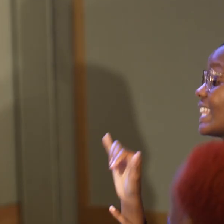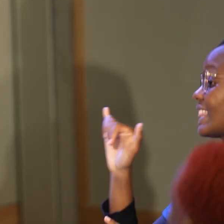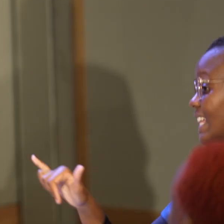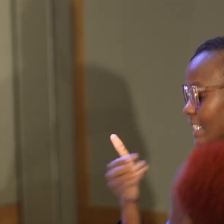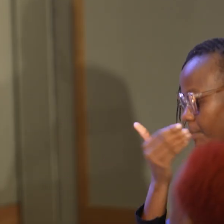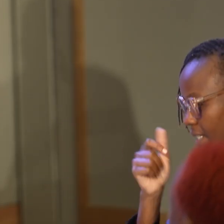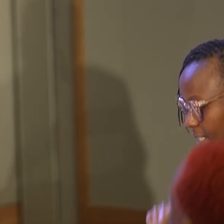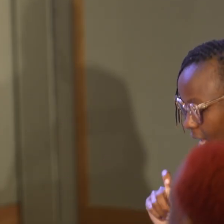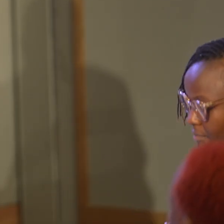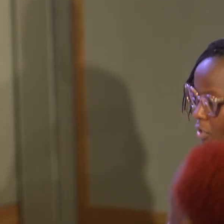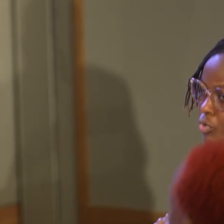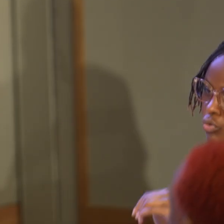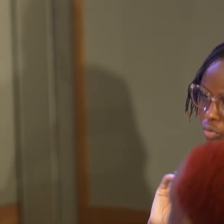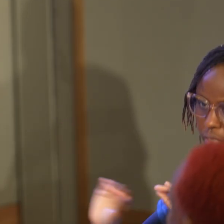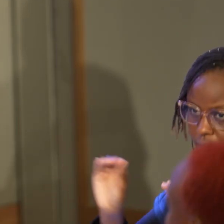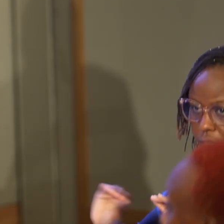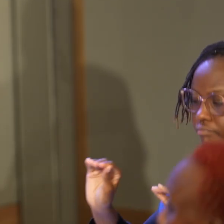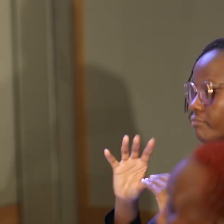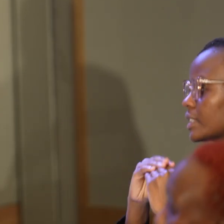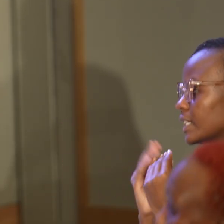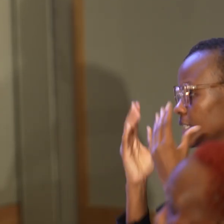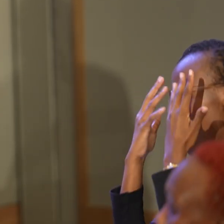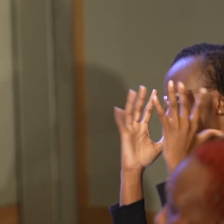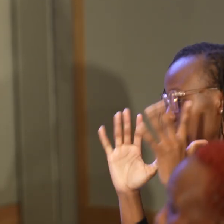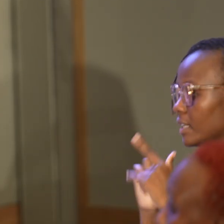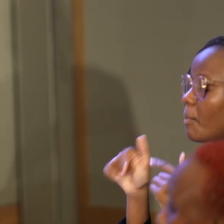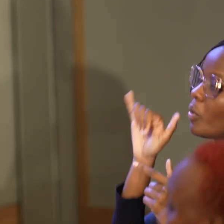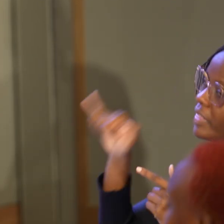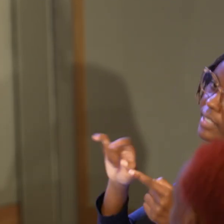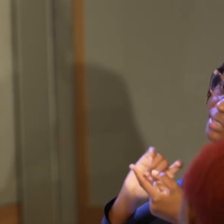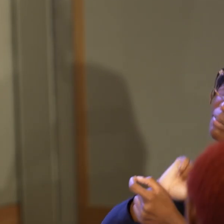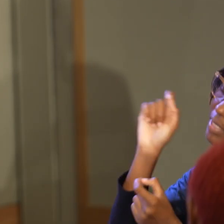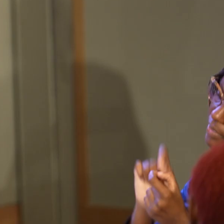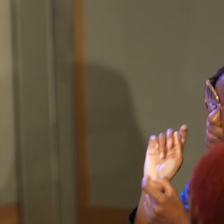also sensitize the people about that particular standard.